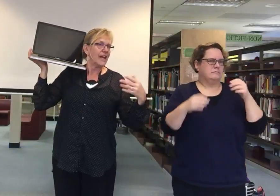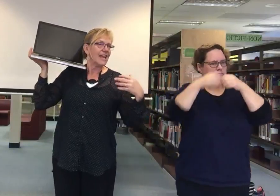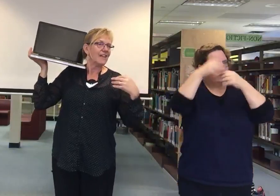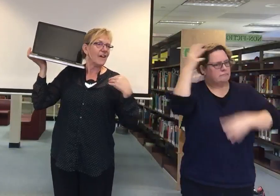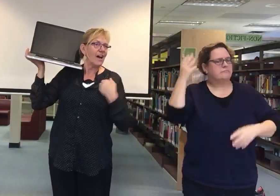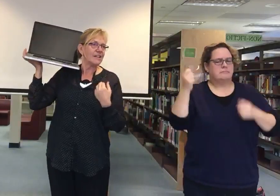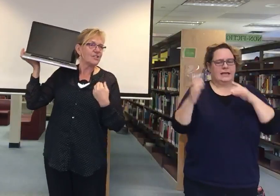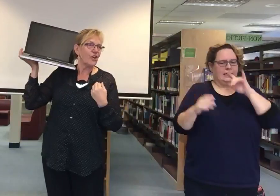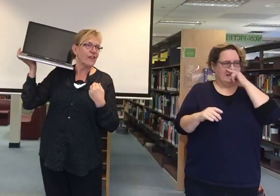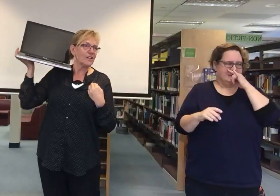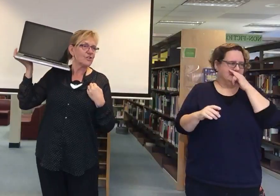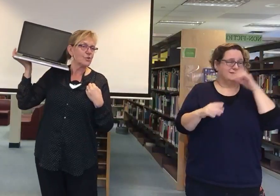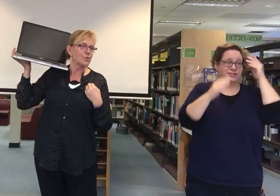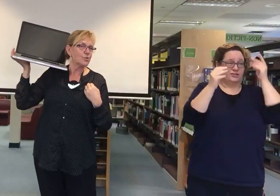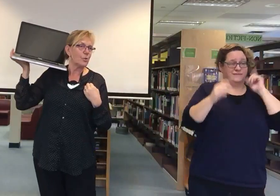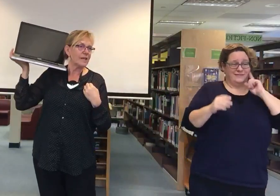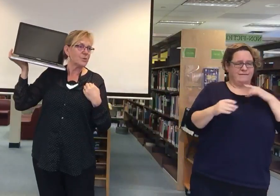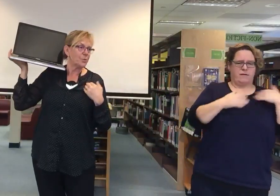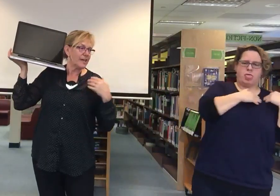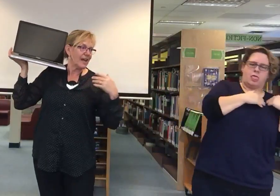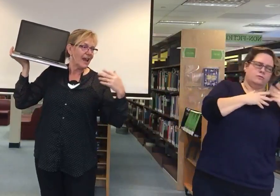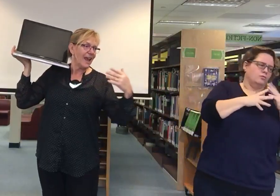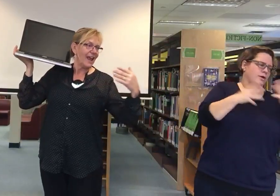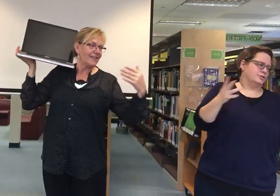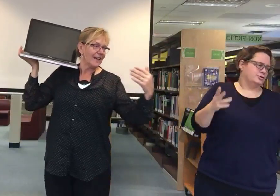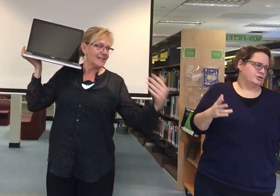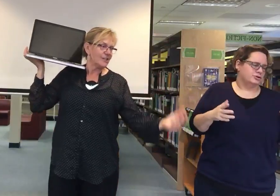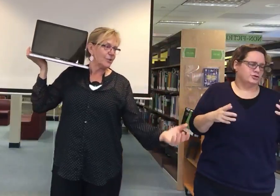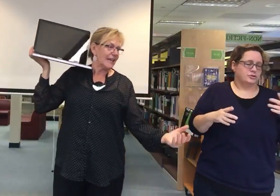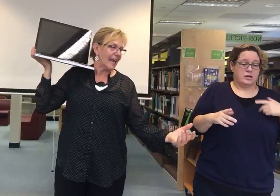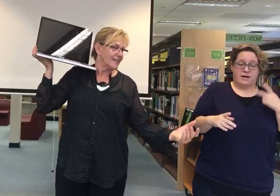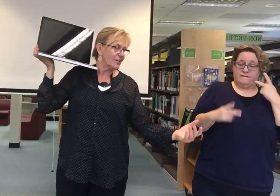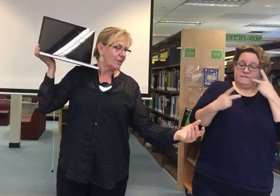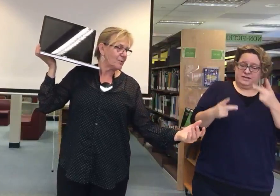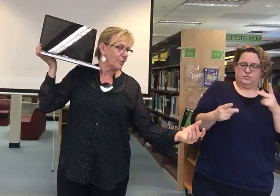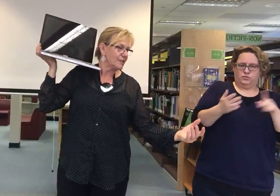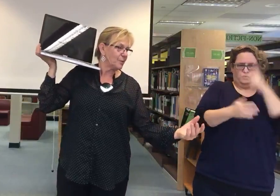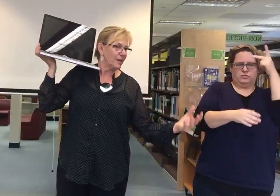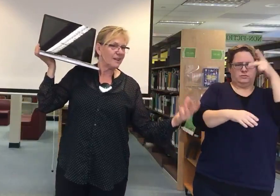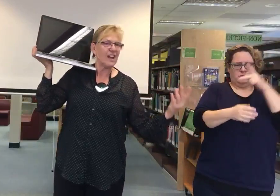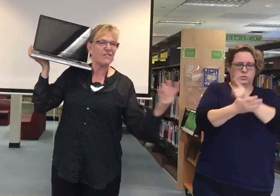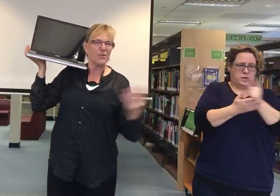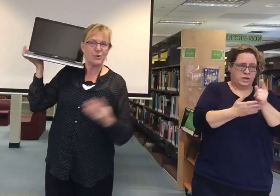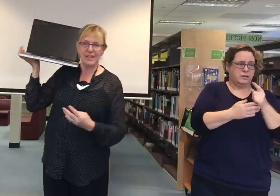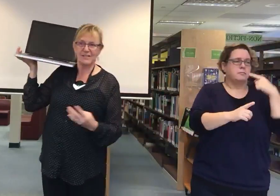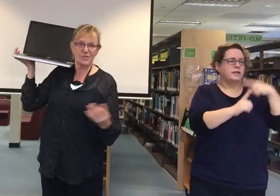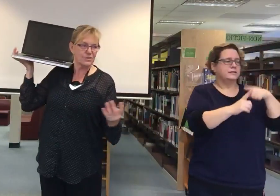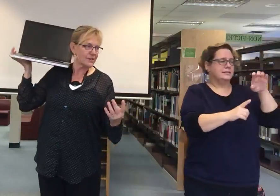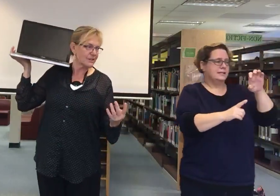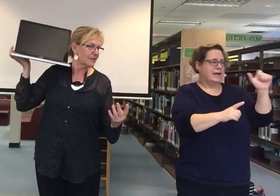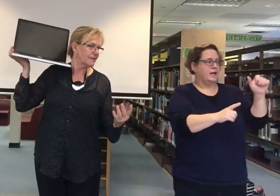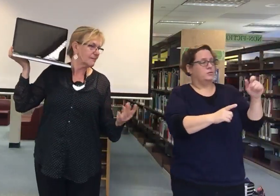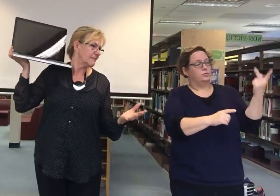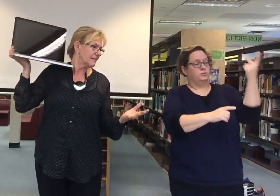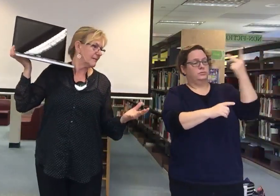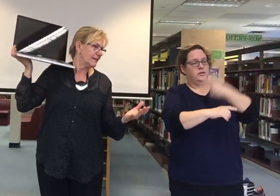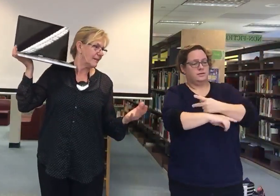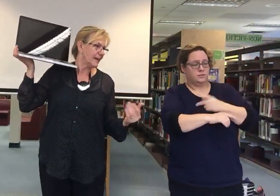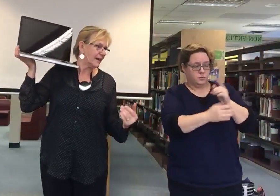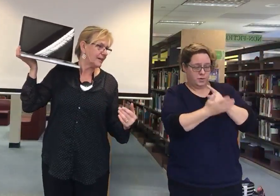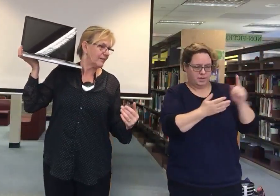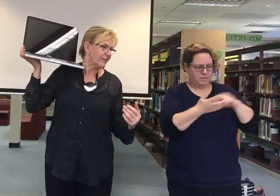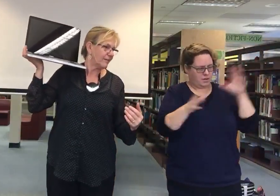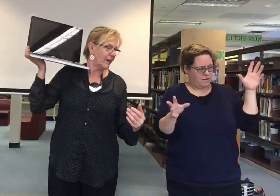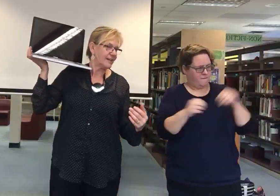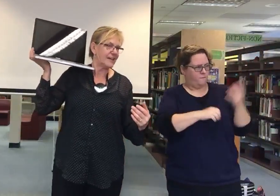that way, if I saw that student twice a week and the itinerary A saw them twice a week, they got 4 days of service.